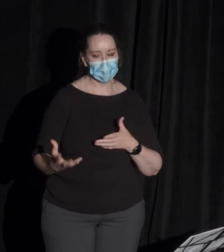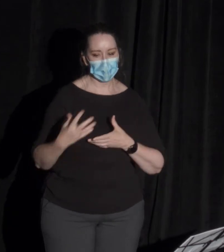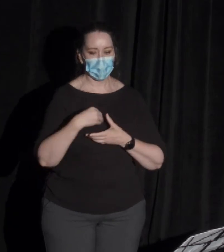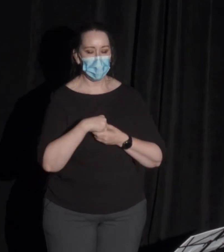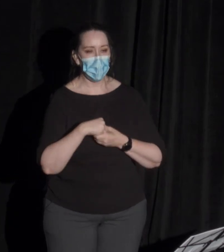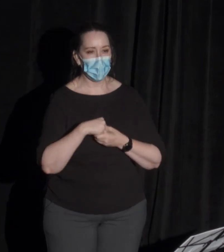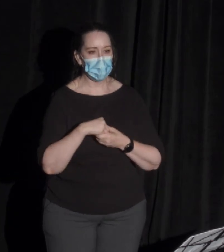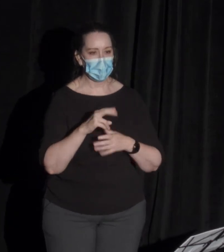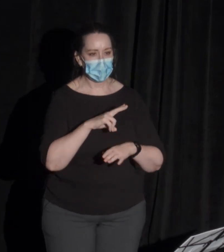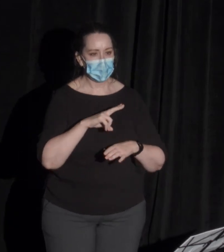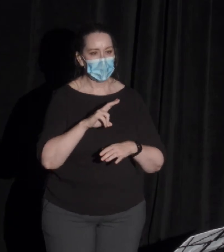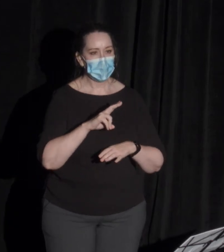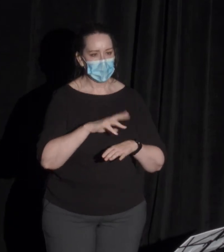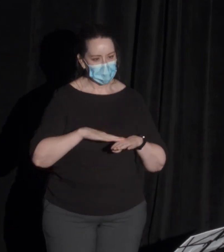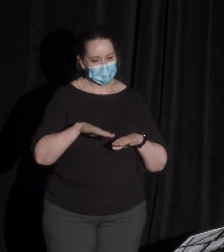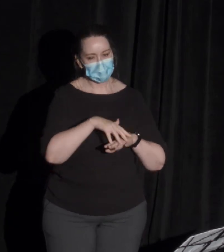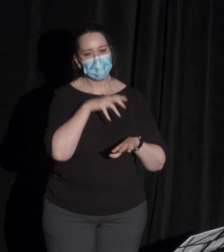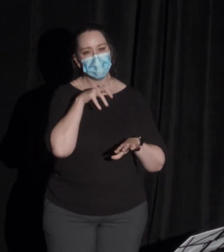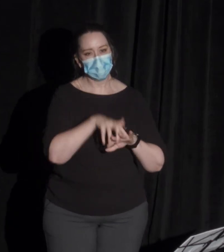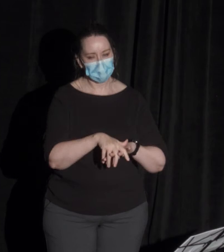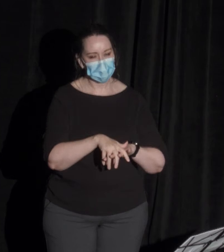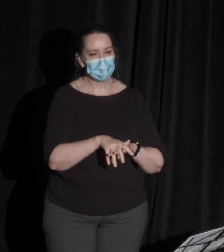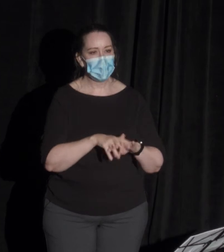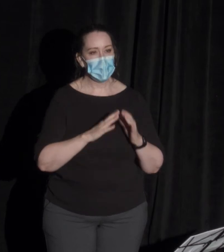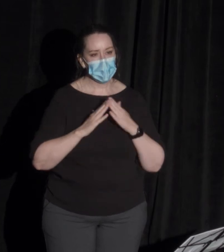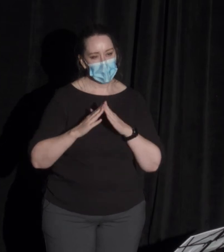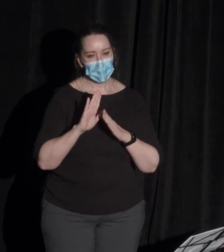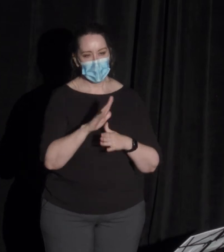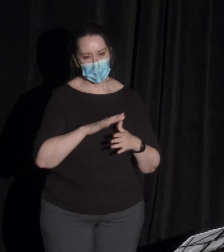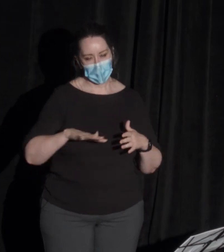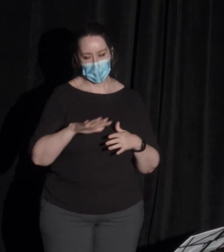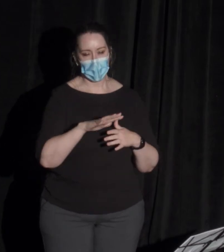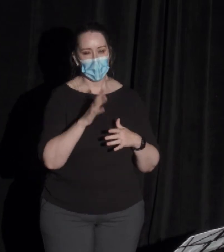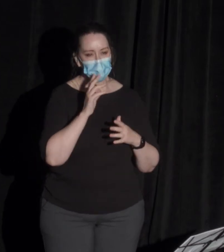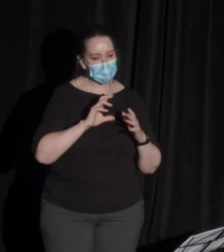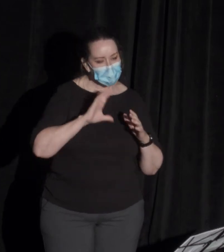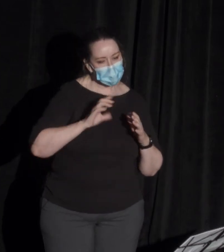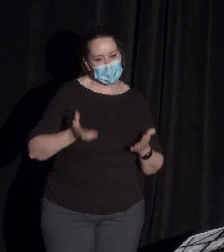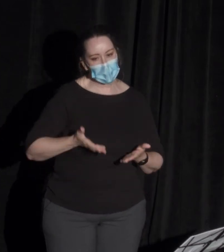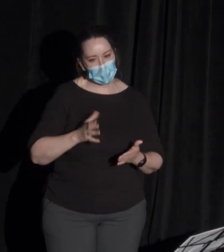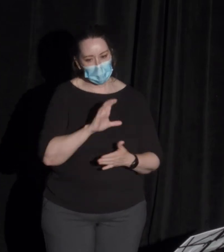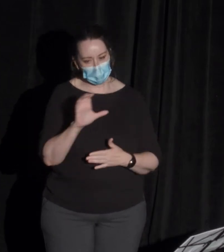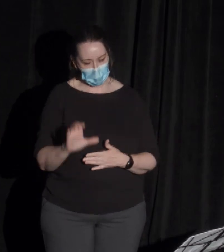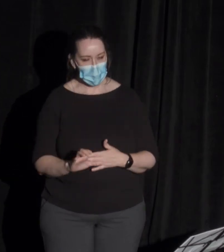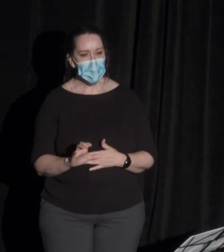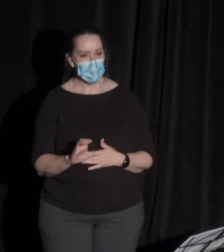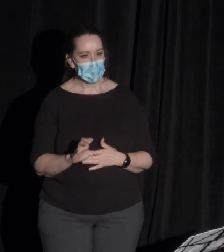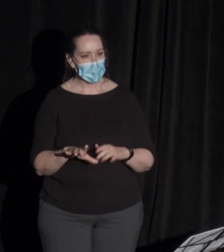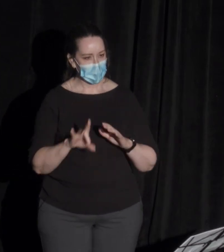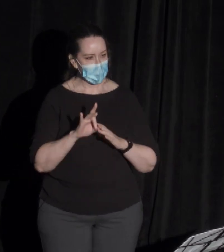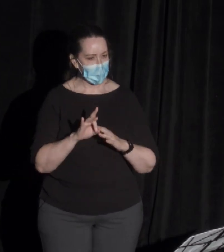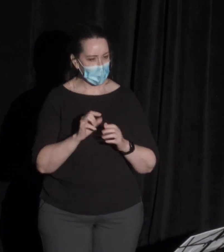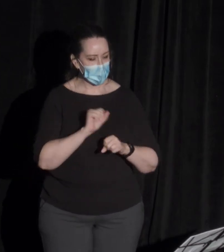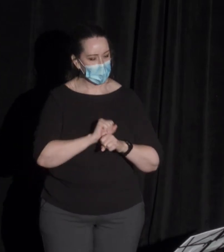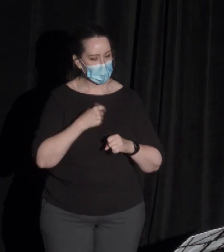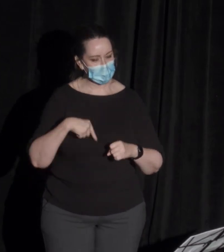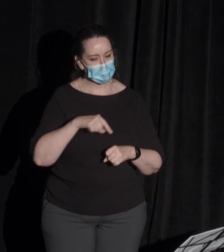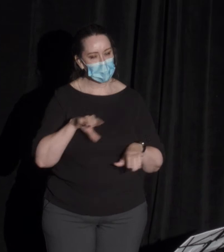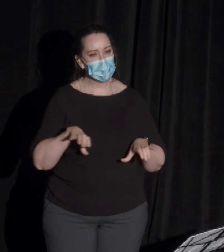Native communities in your area. Look up the Native community here in Chicago. You can find some of the work that we do. And I'm